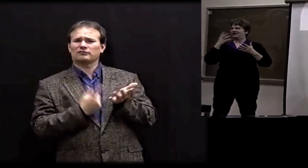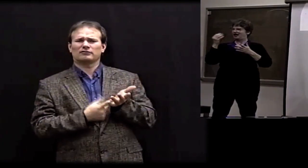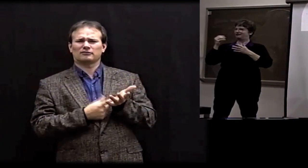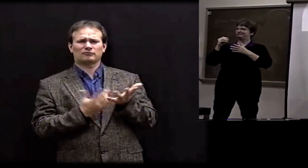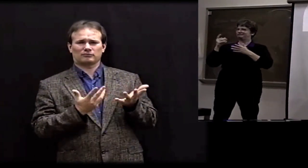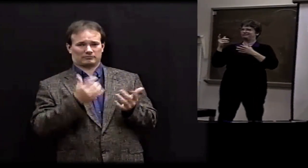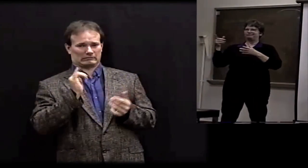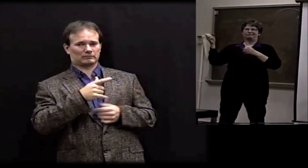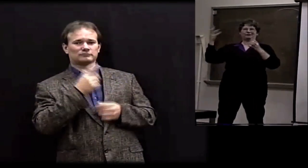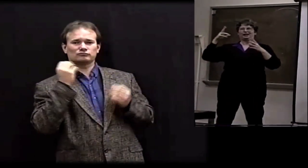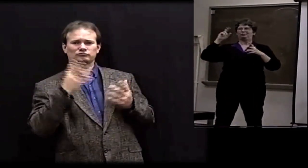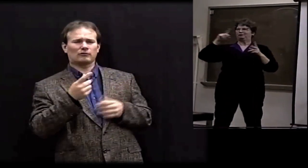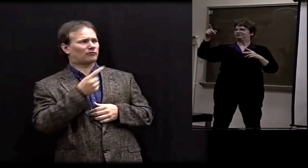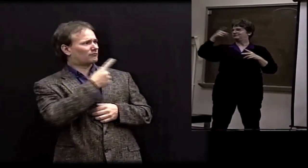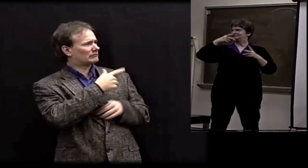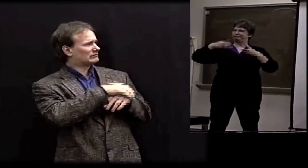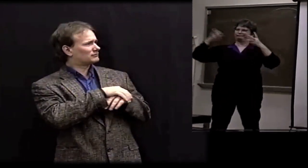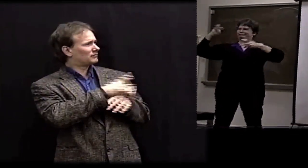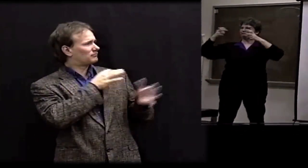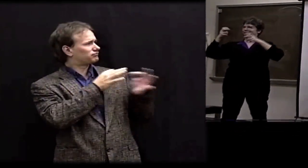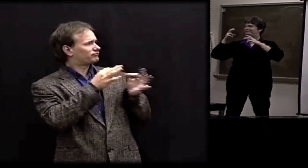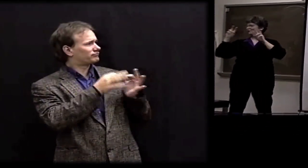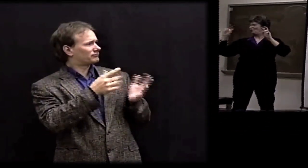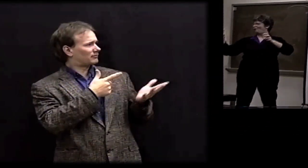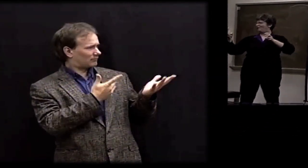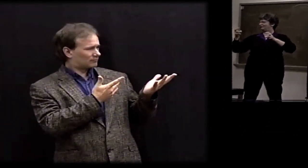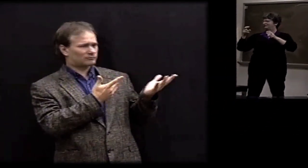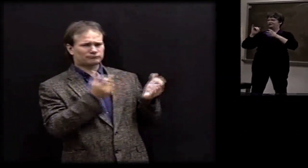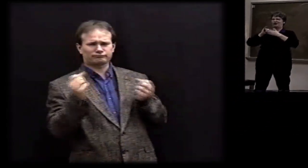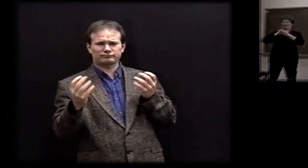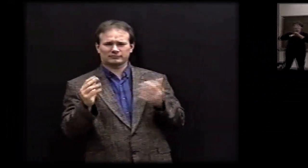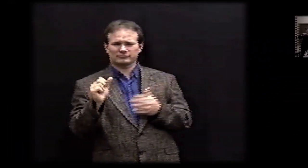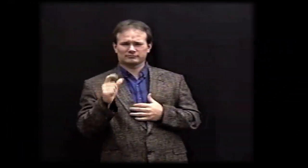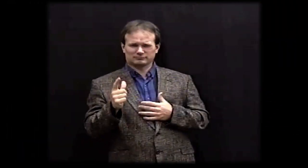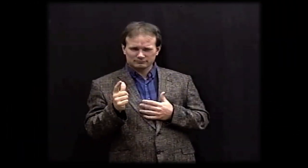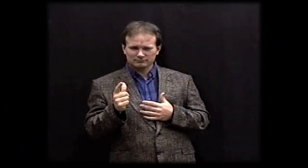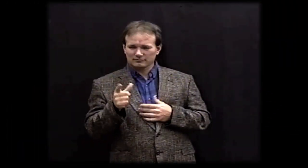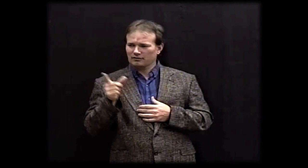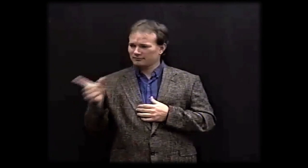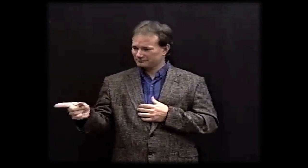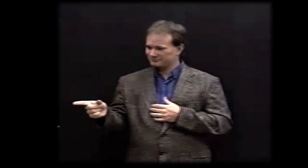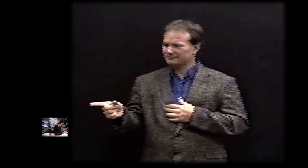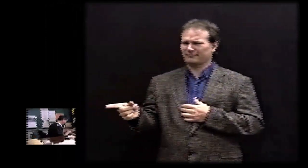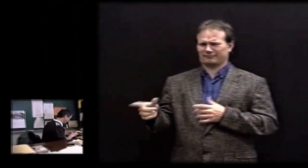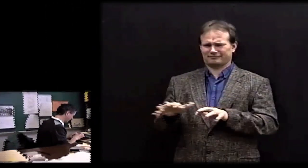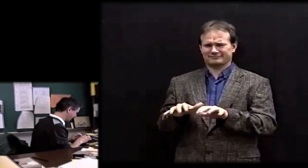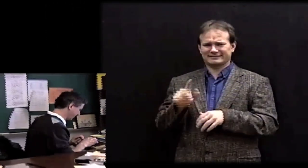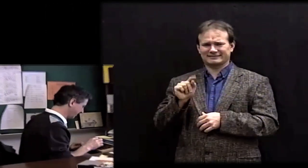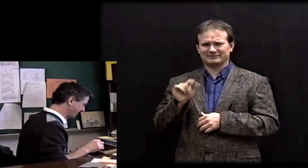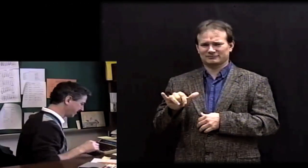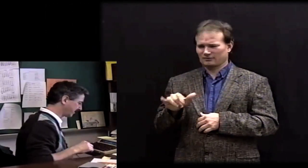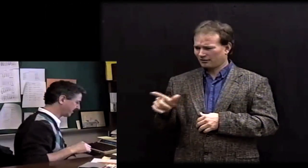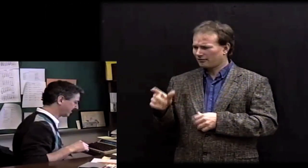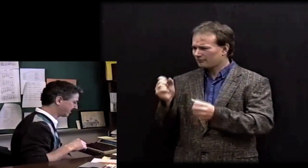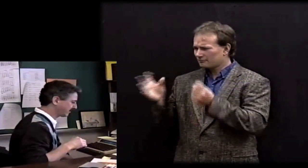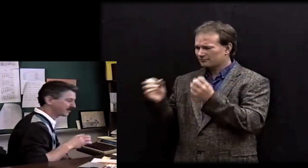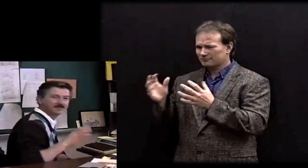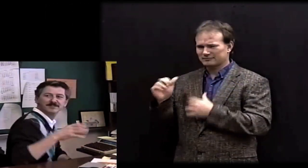woman taking written English and explaining it in ASL. The second one shows a man typing in English on a